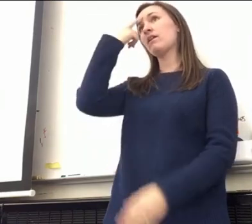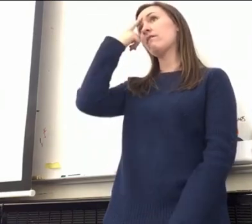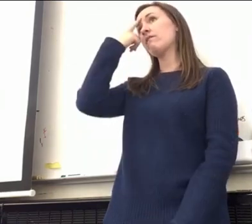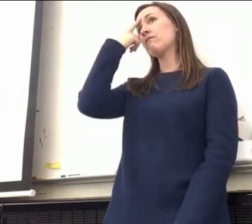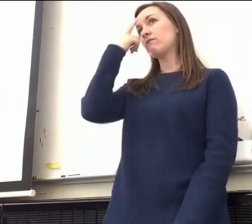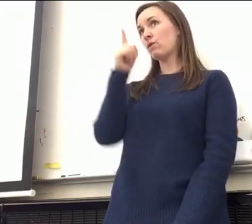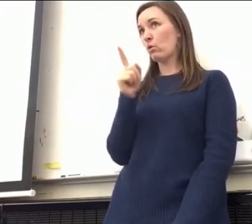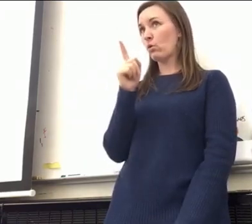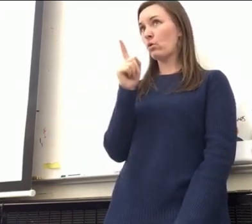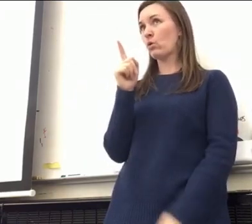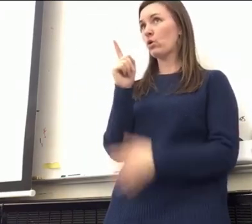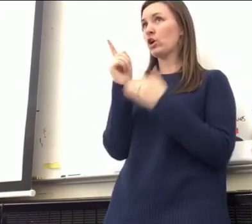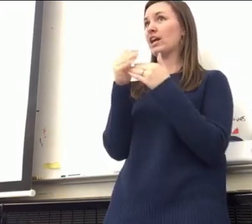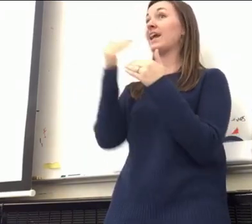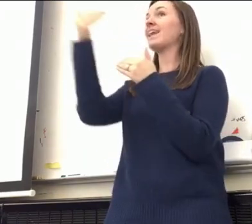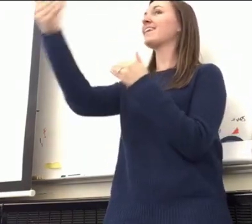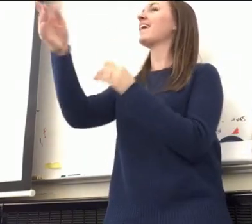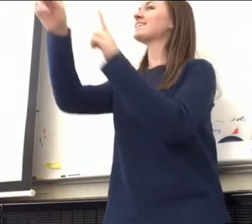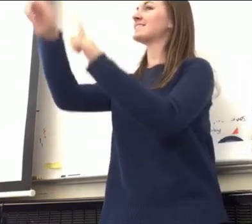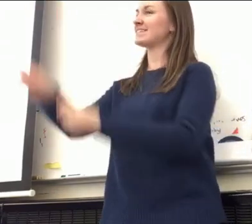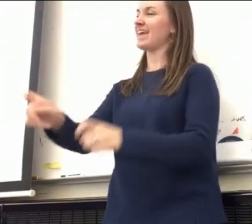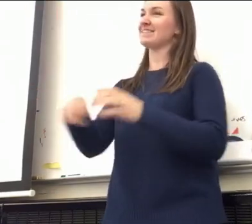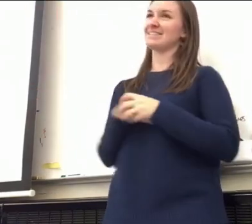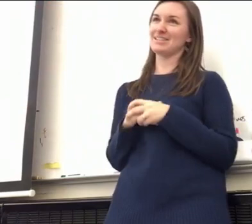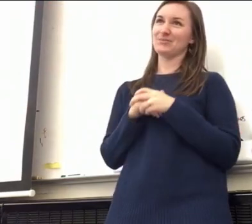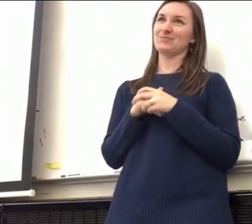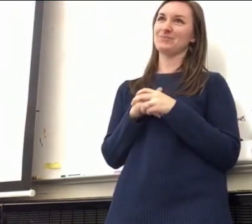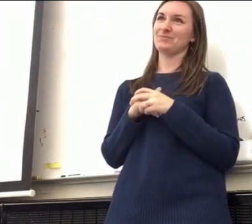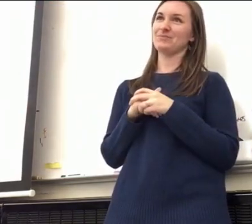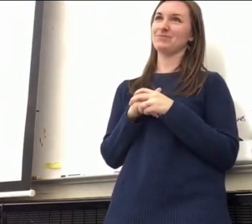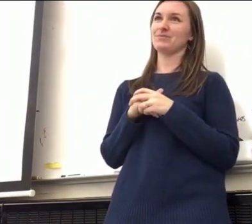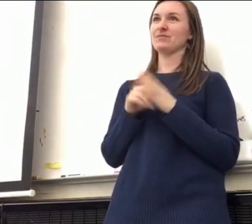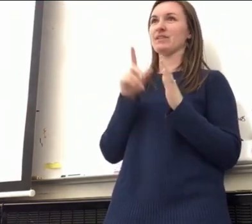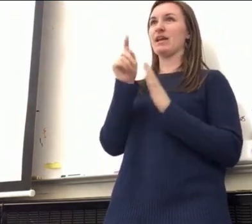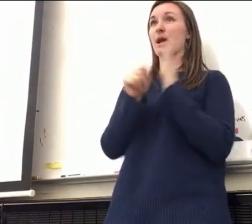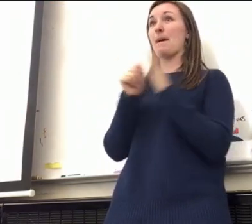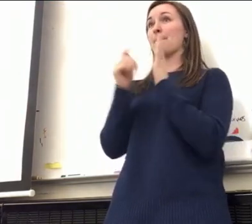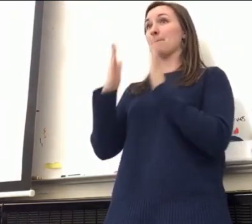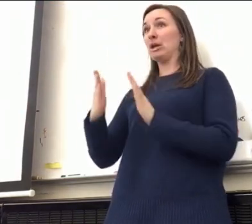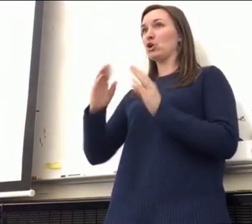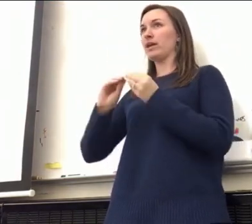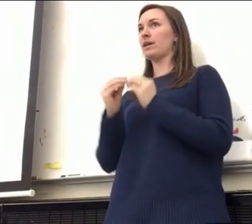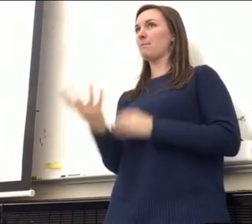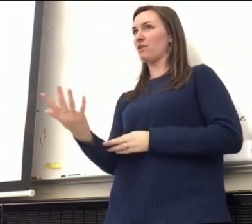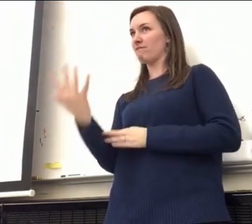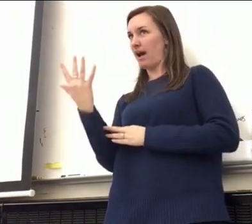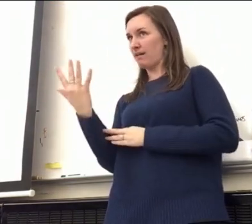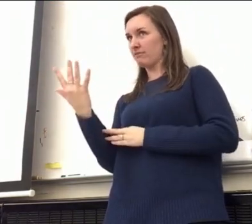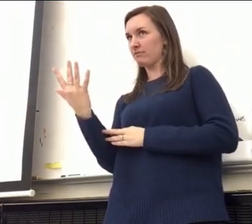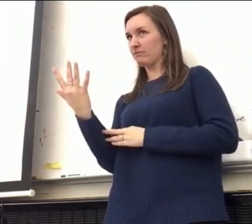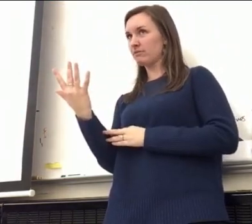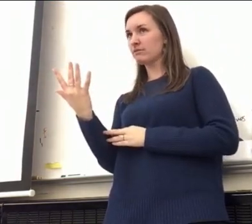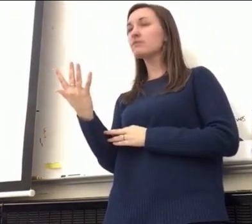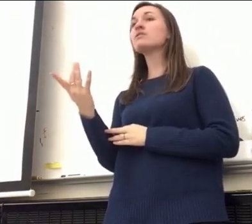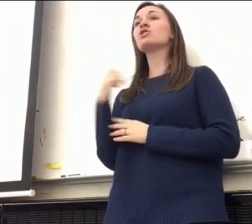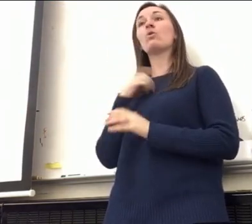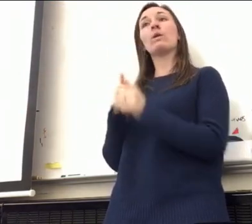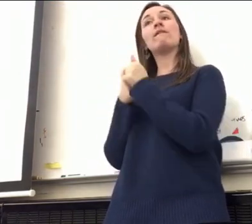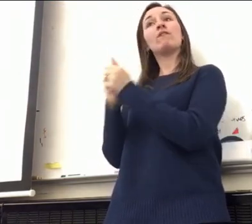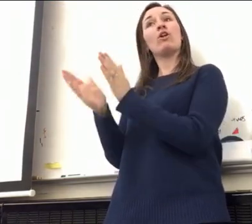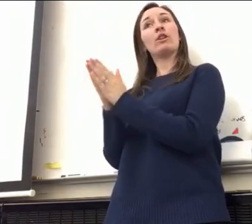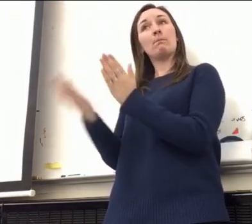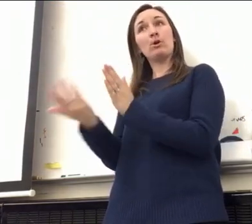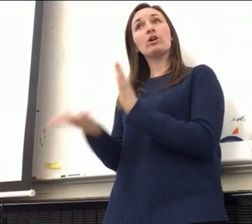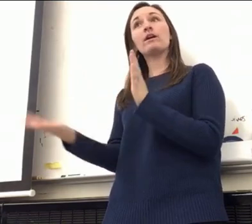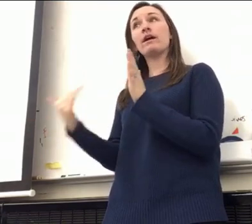for next test, period 5. We go off of your textbook, and while these